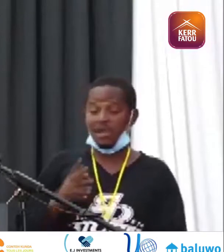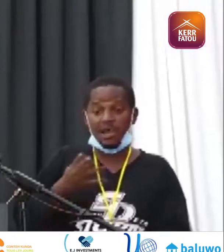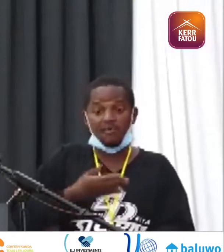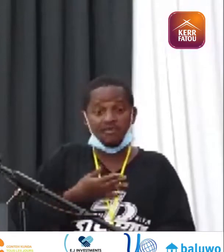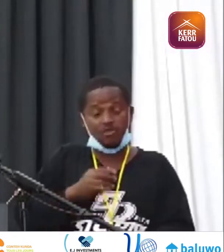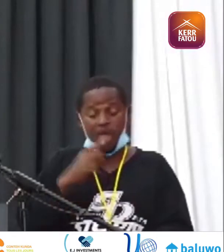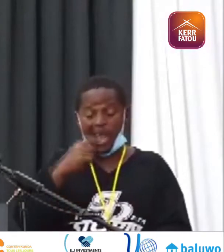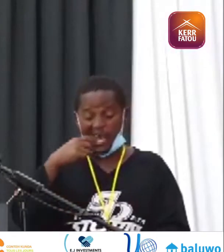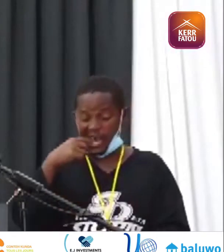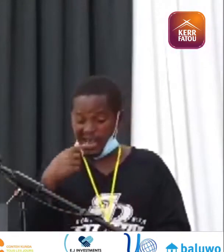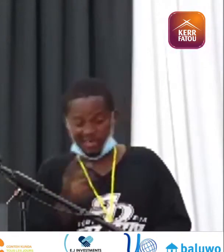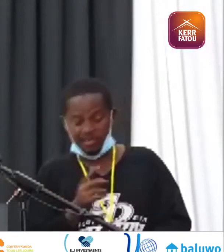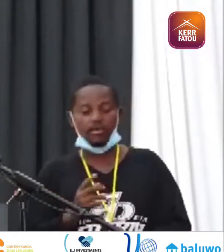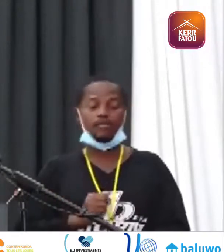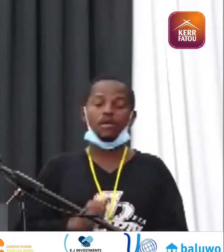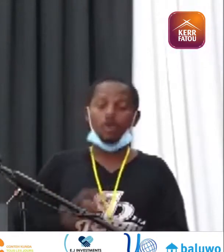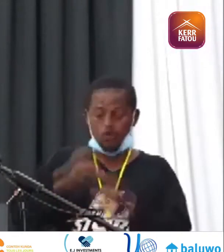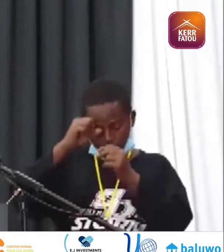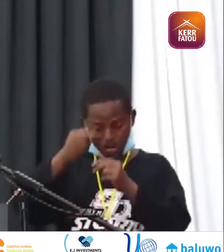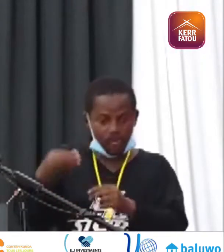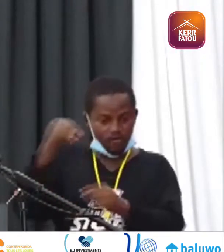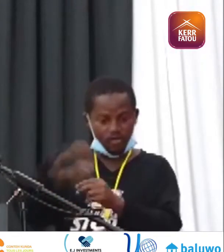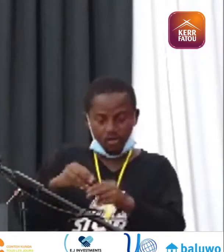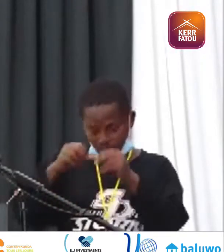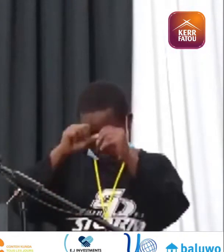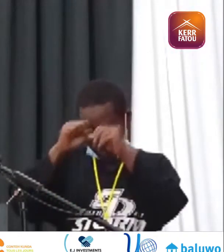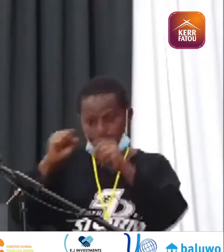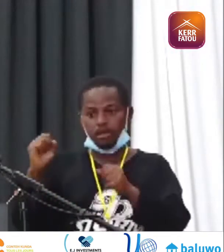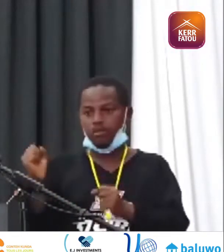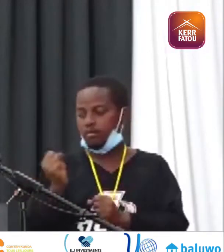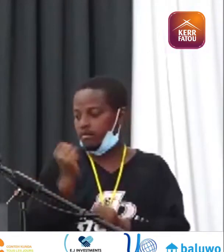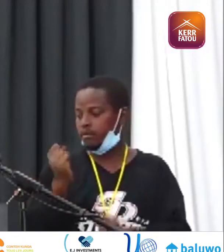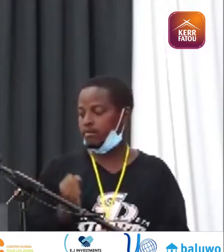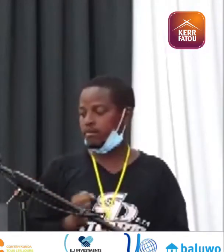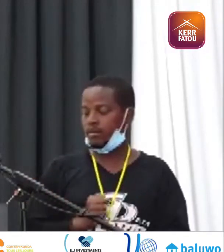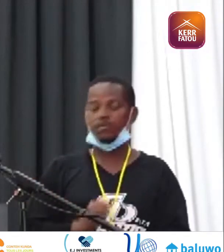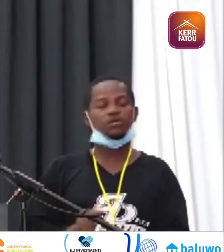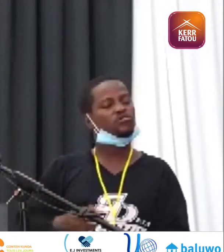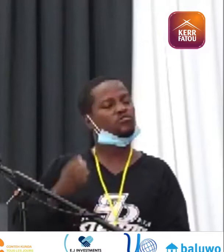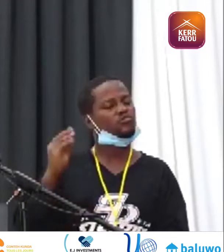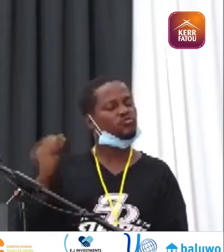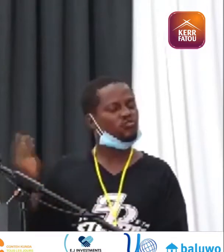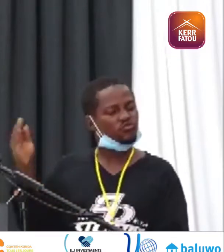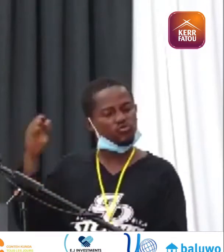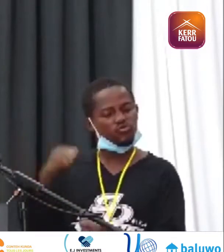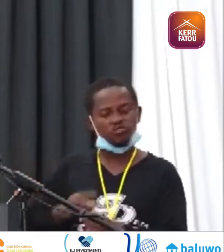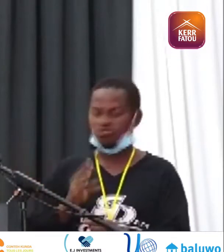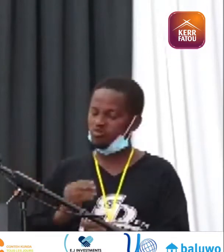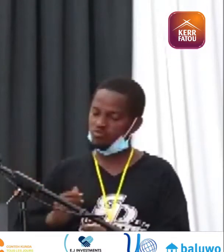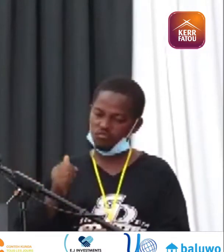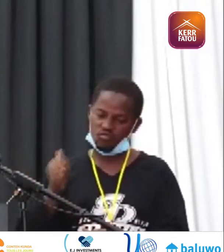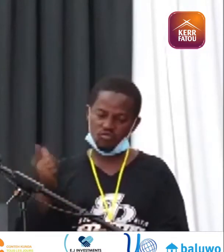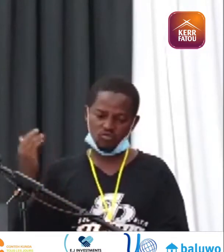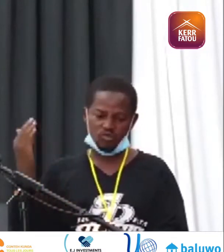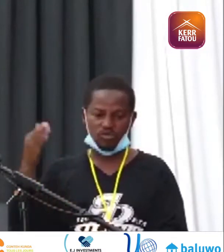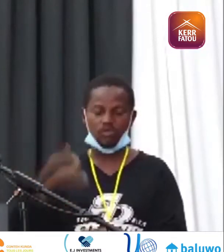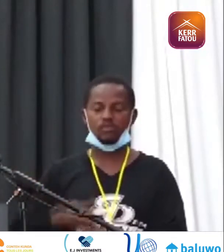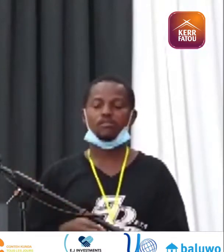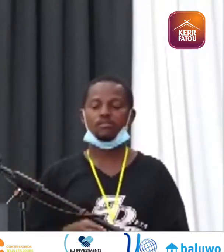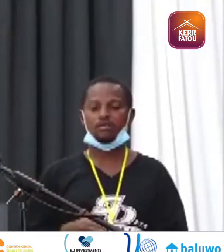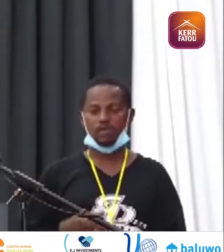UDP in government affairs, seeing the track record that they have displayed whilst